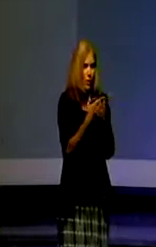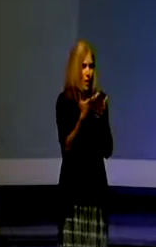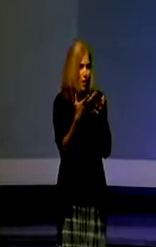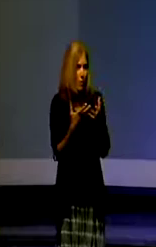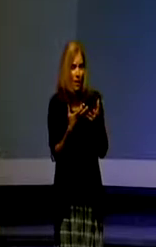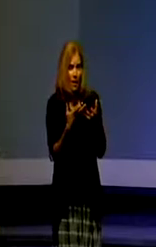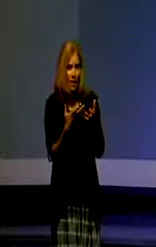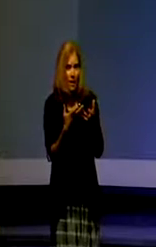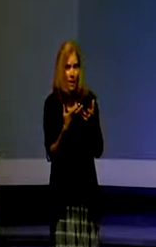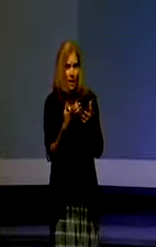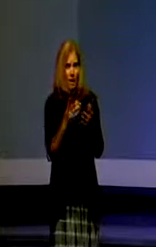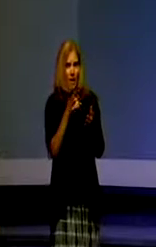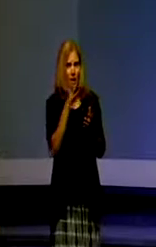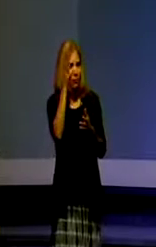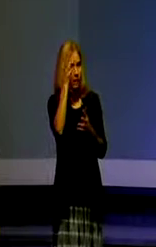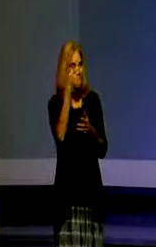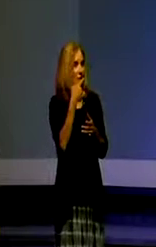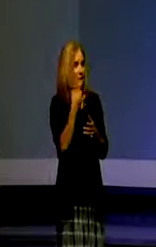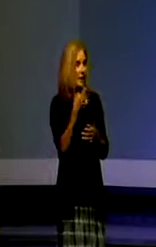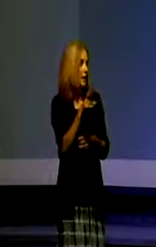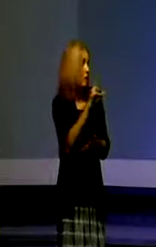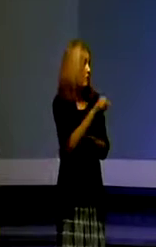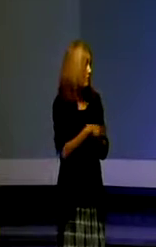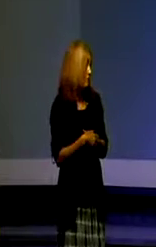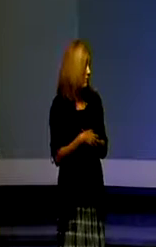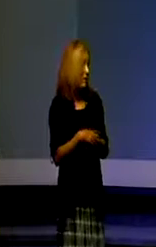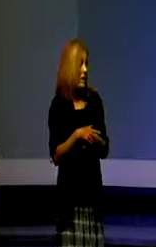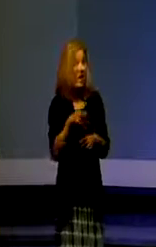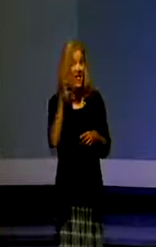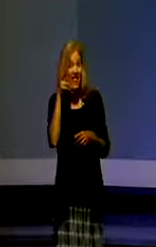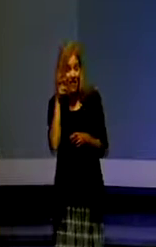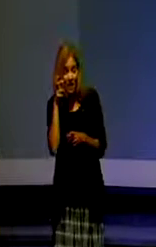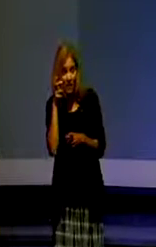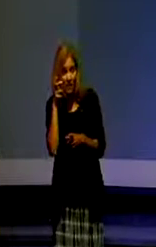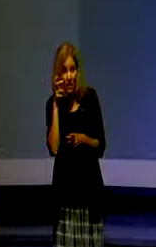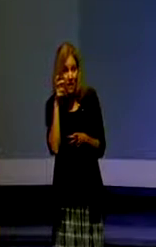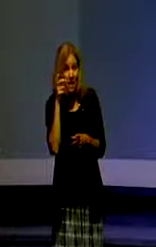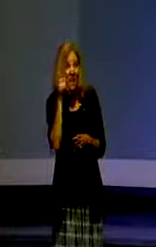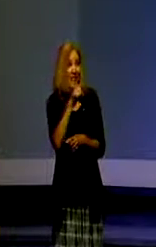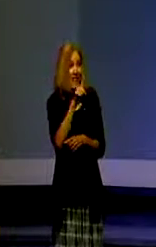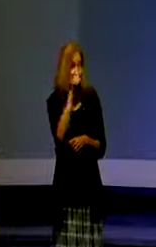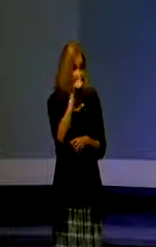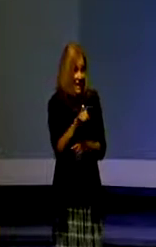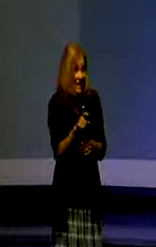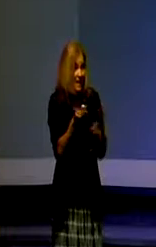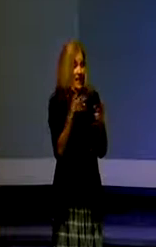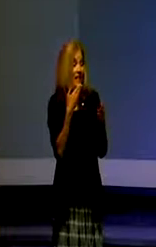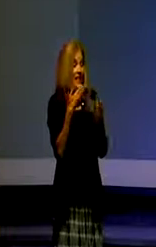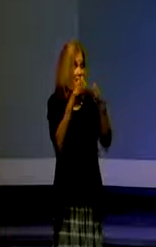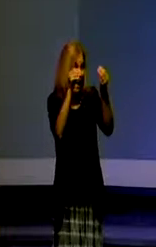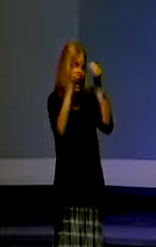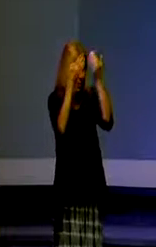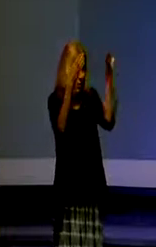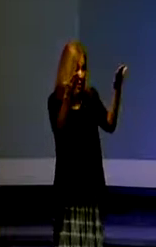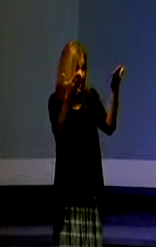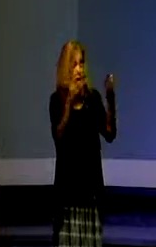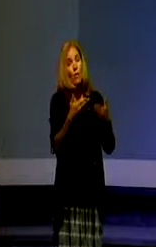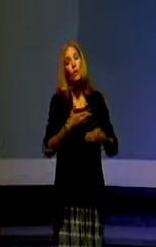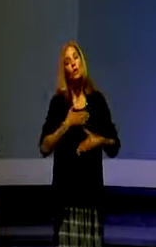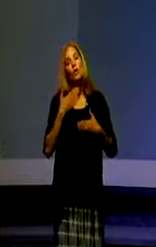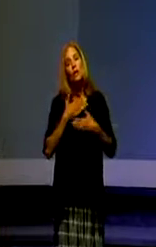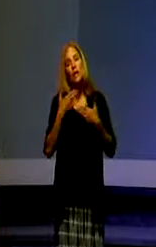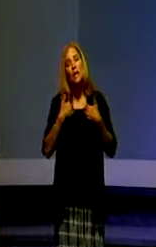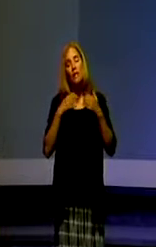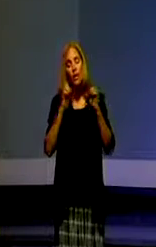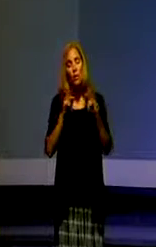and their parents cannot tell them no. Listen to me, they need the gospel, and we're so glad to be able